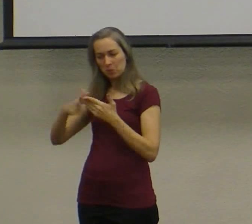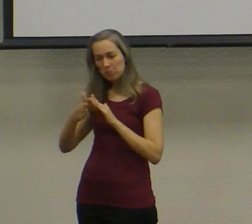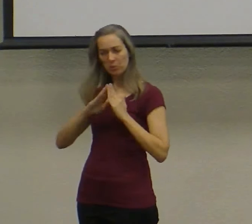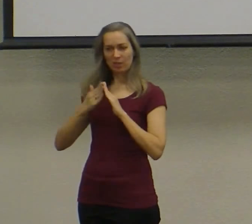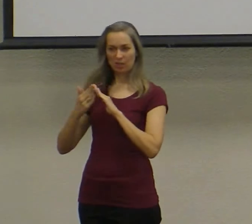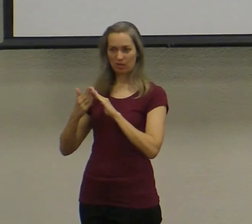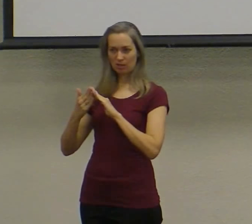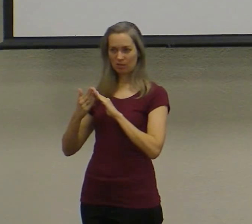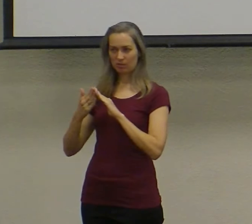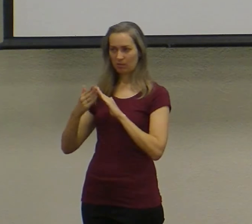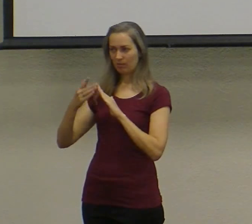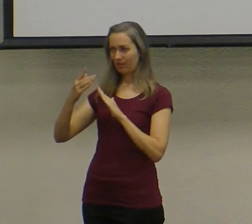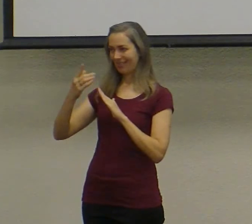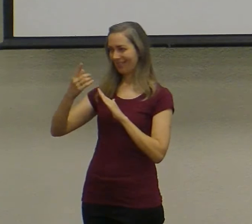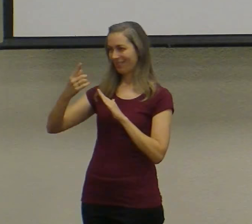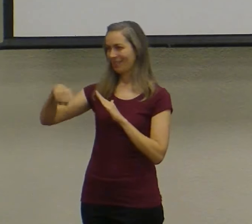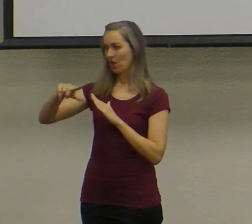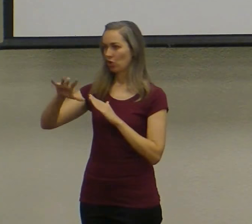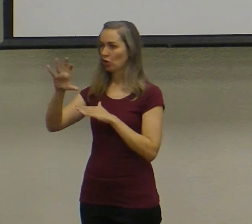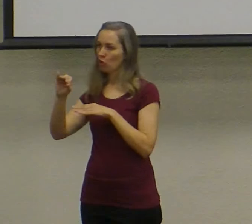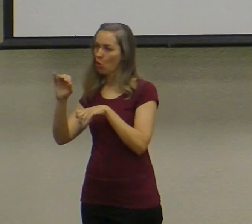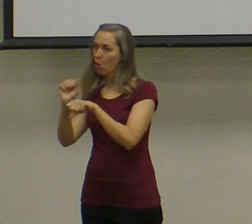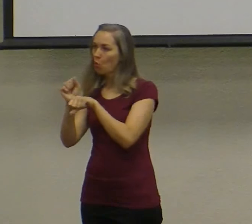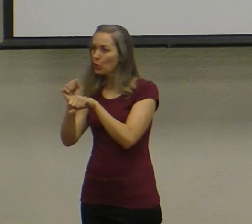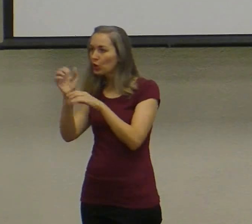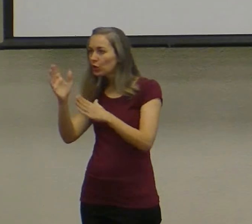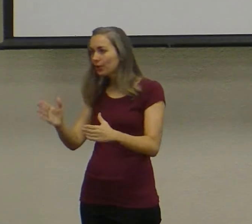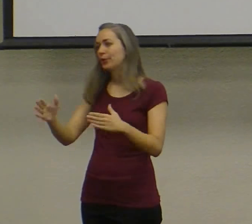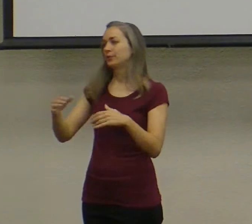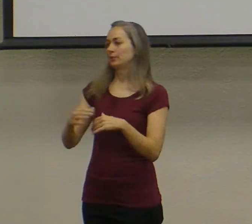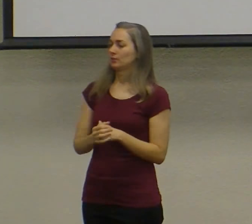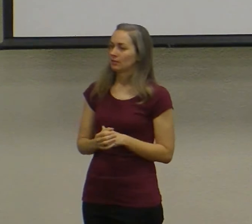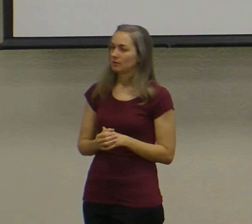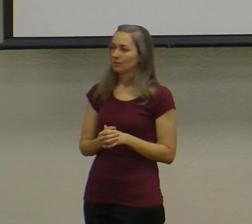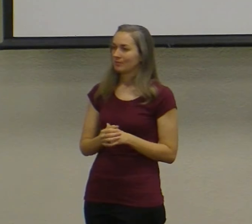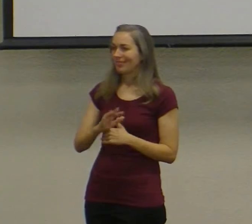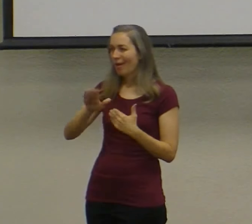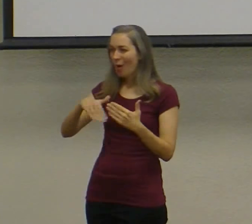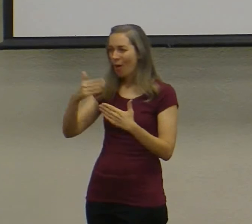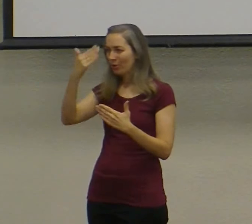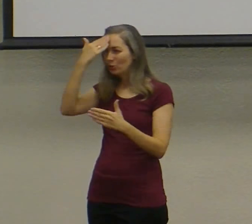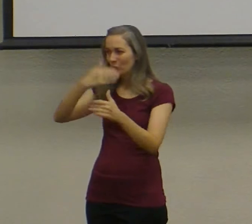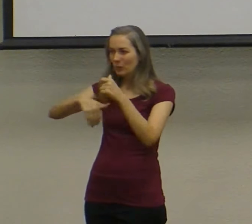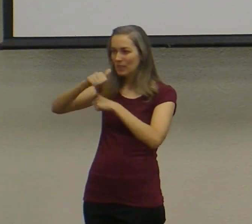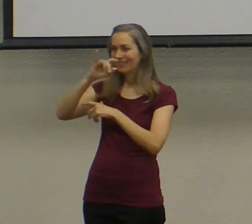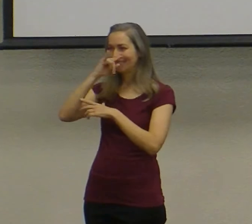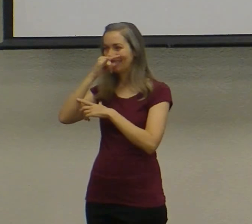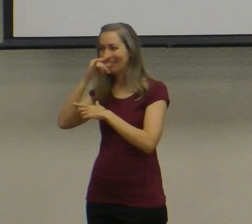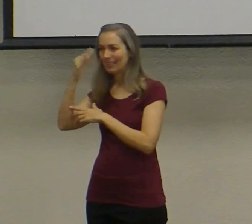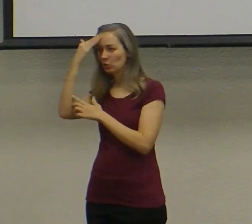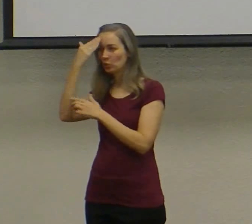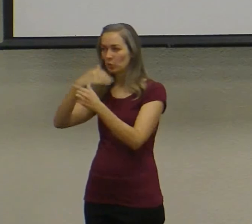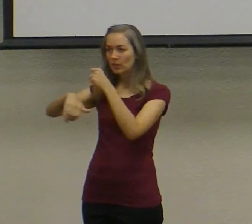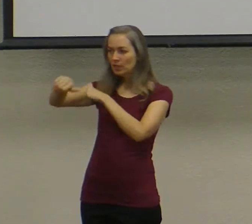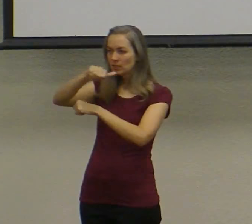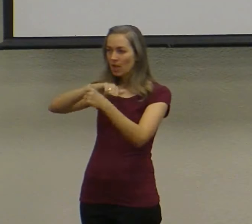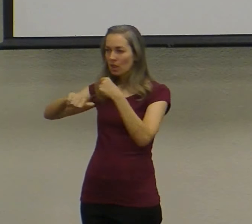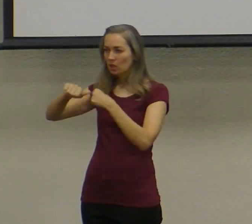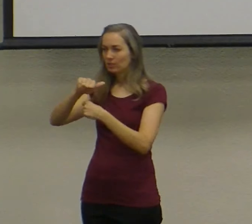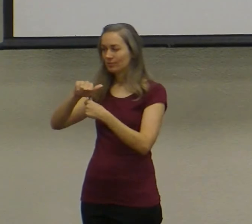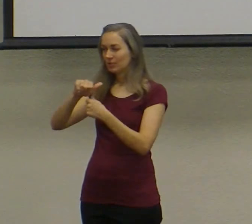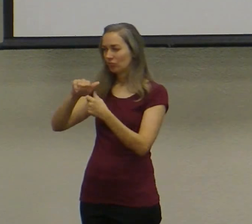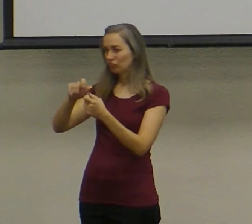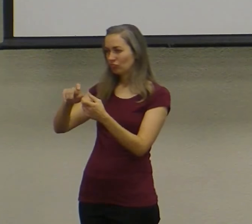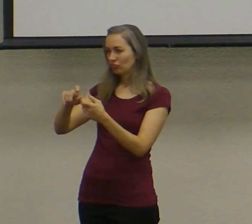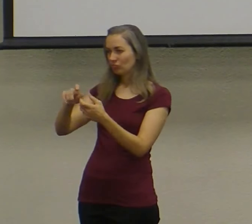that a lot of them were coworkers with each other. They all knew each other. All their kids knew each other. They were very